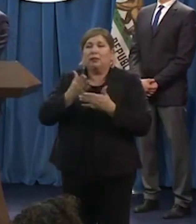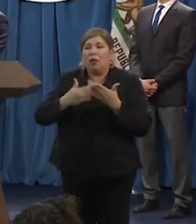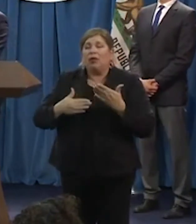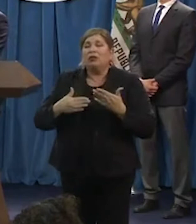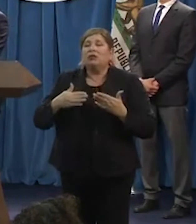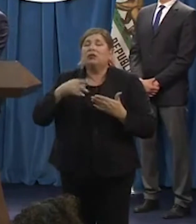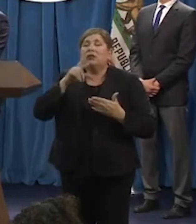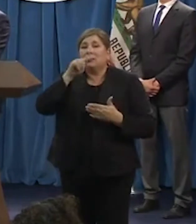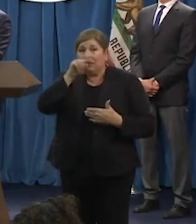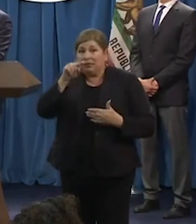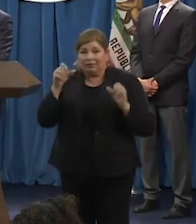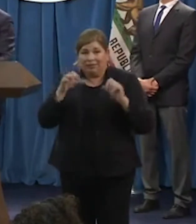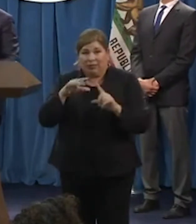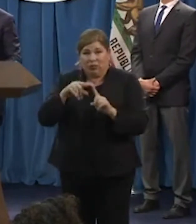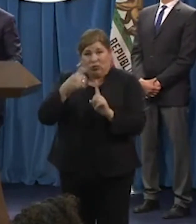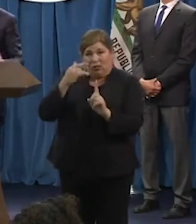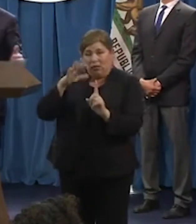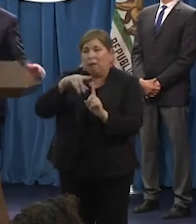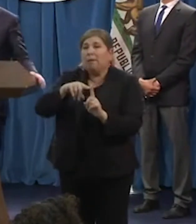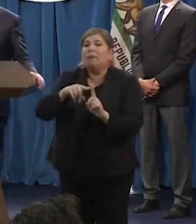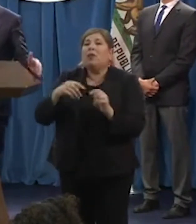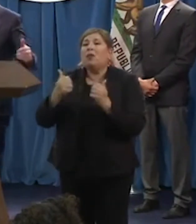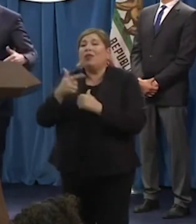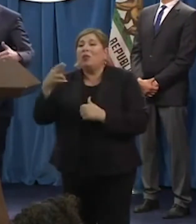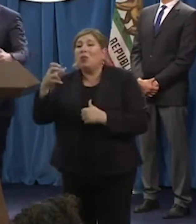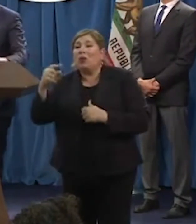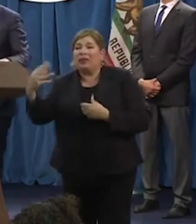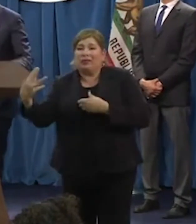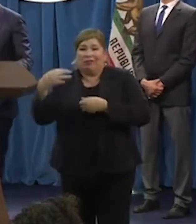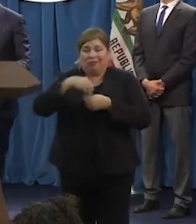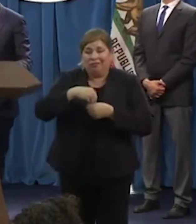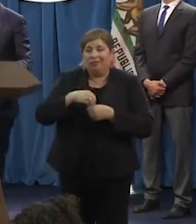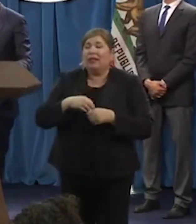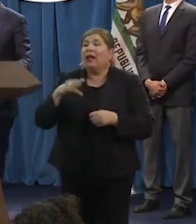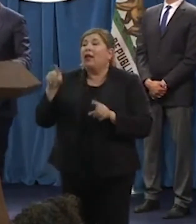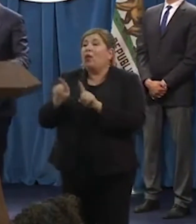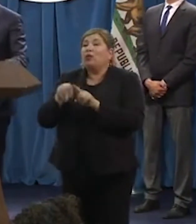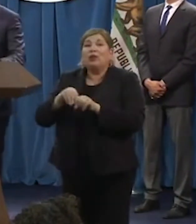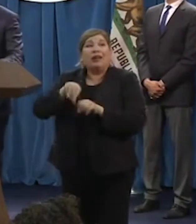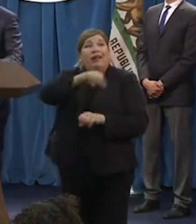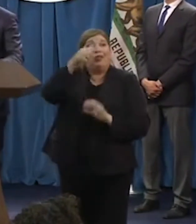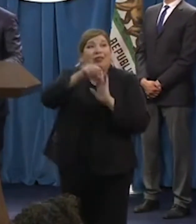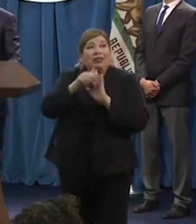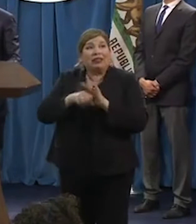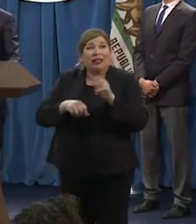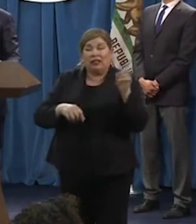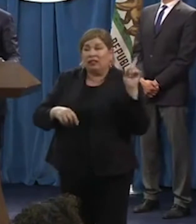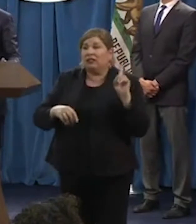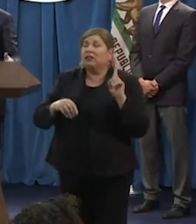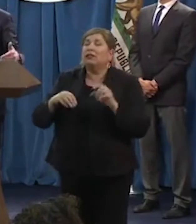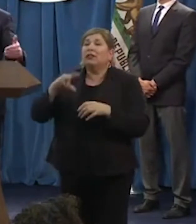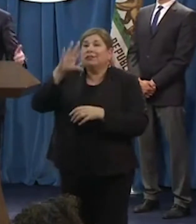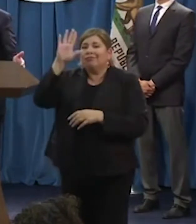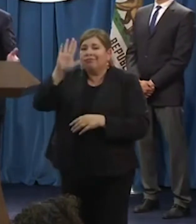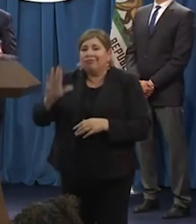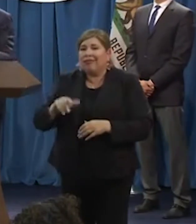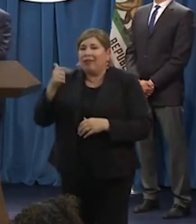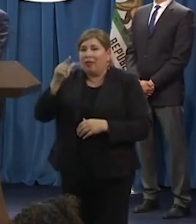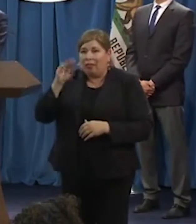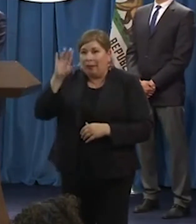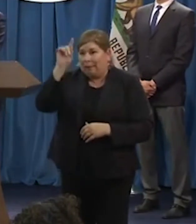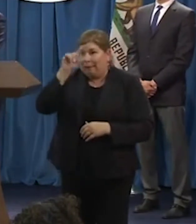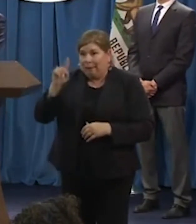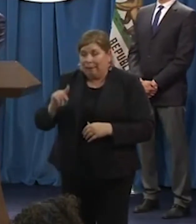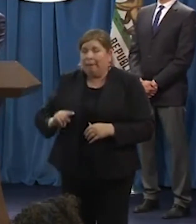and other hospitals and labs throughout our system, including outside of the state. And those protocols and procedures are being put in real time.